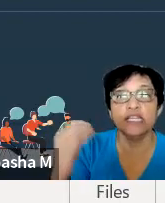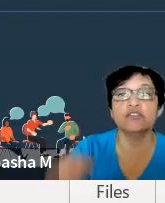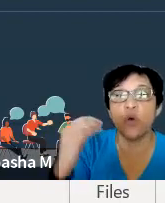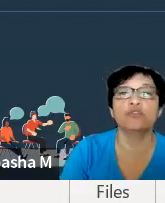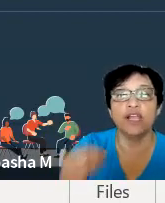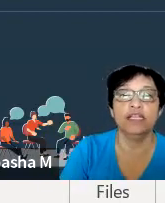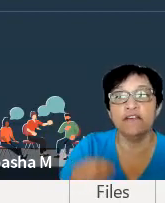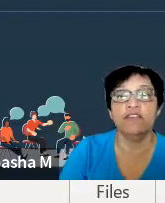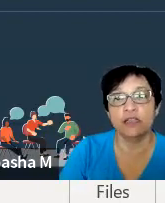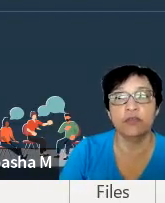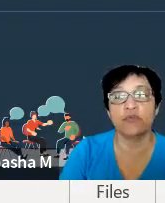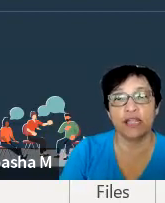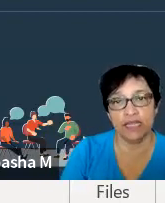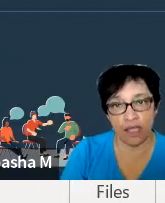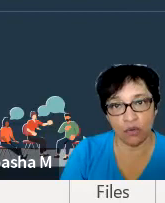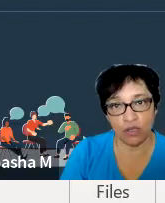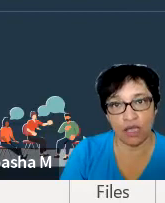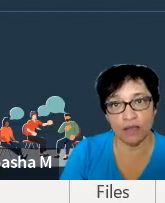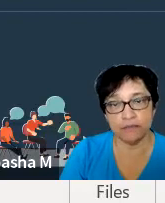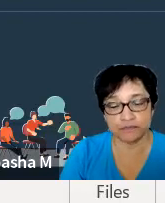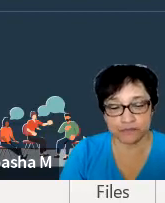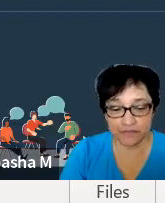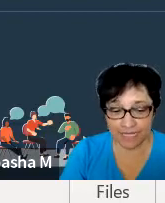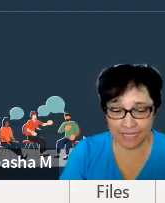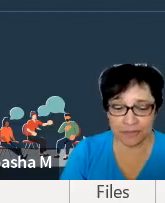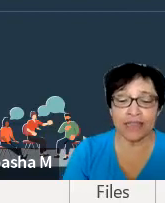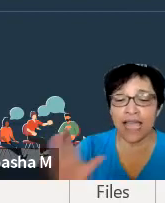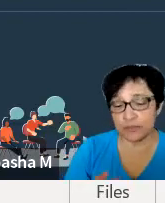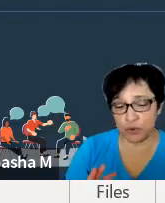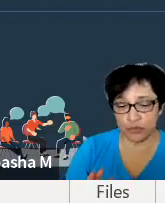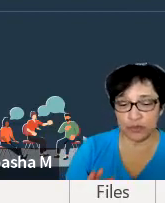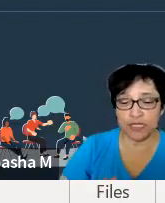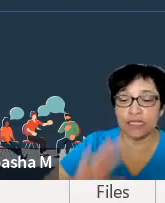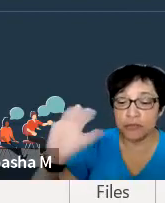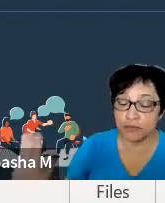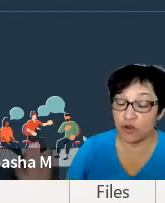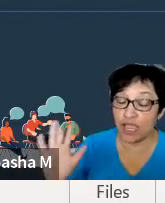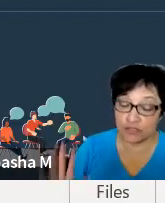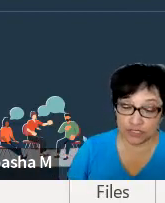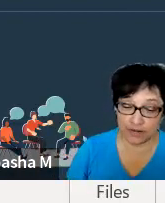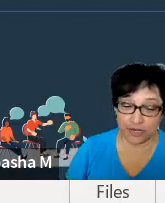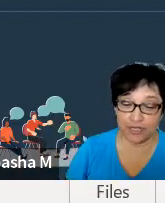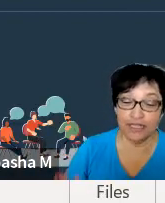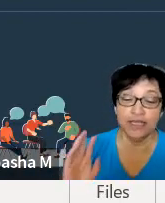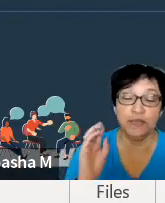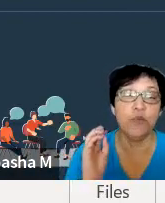what is already available right now. And my last point will be a little bit more esoteric, but I want